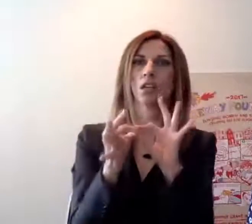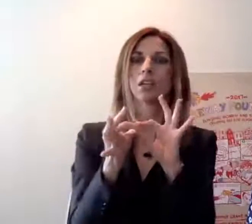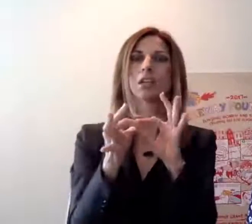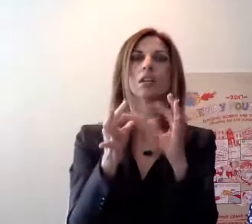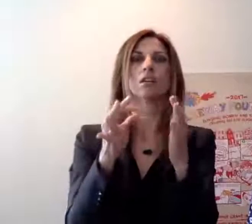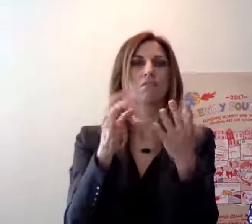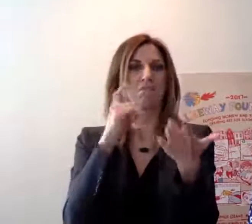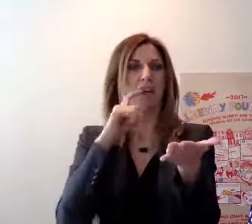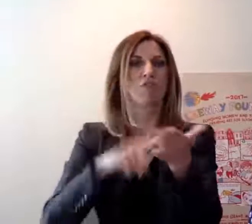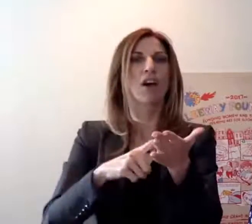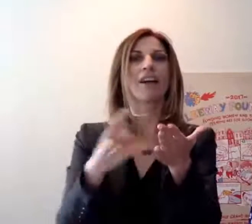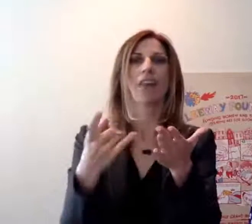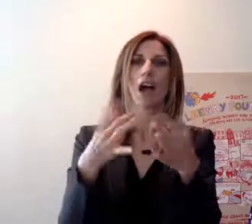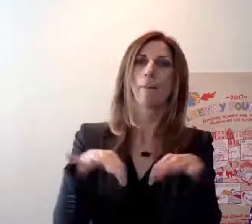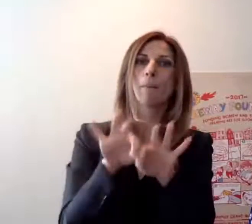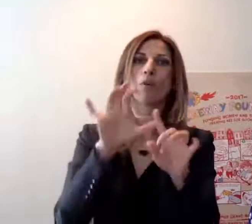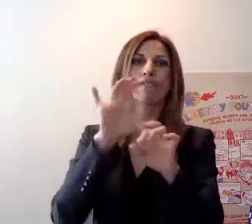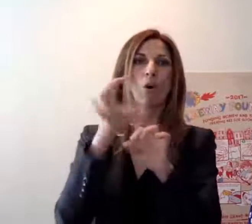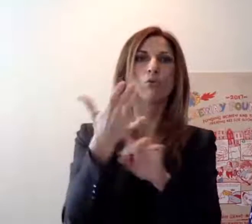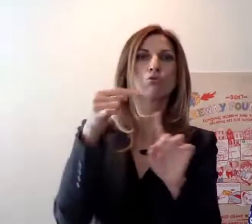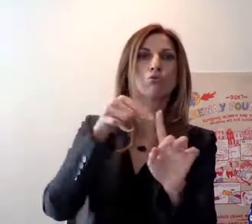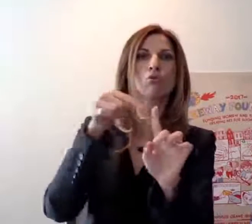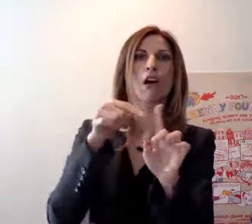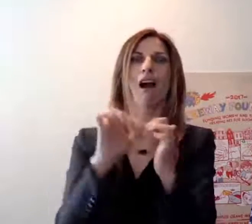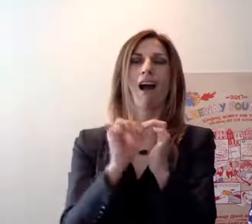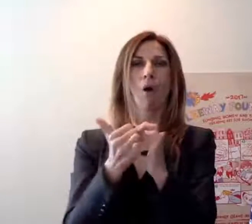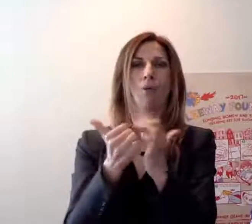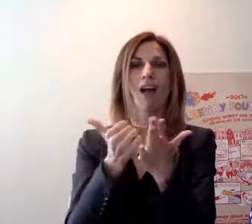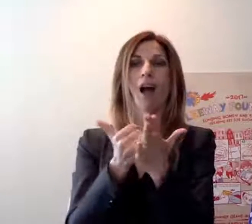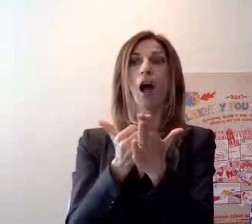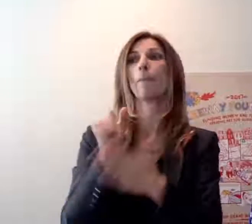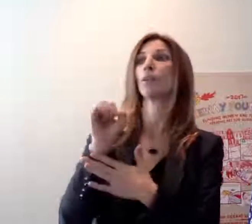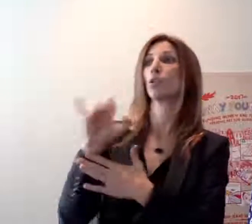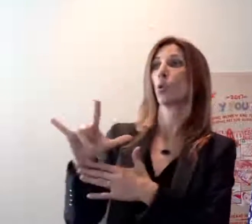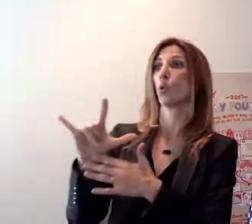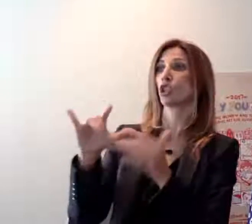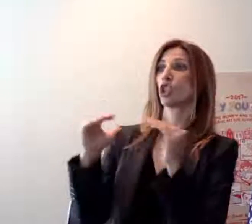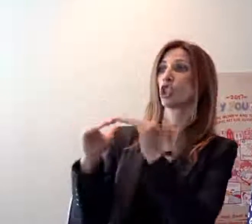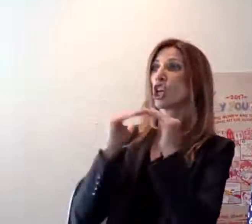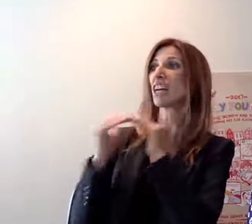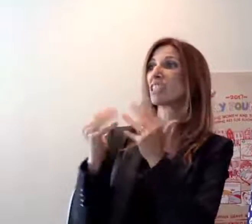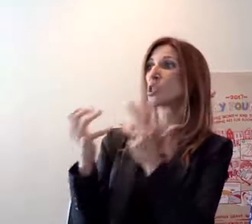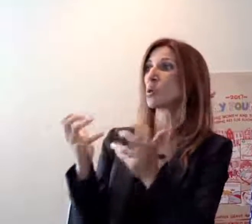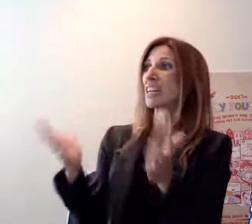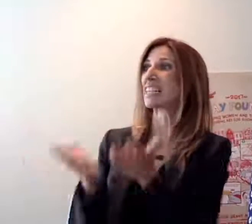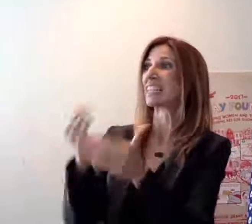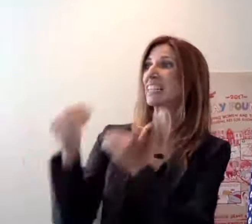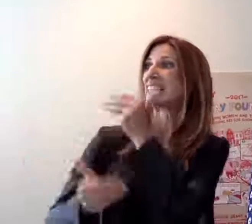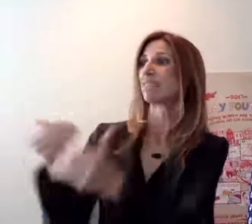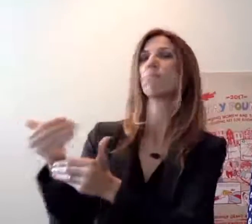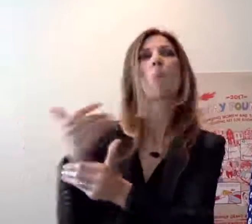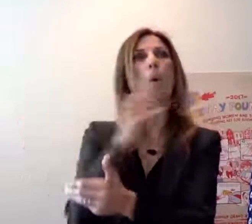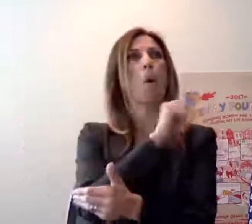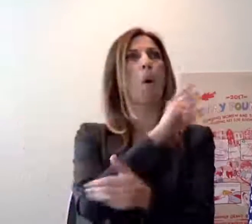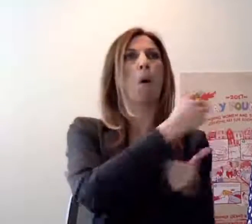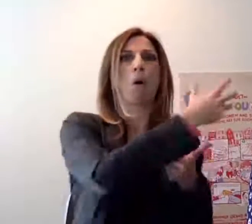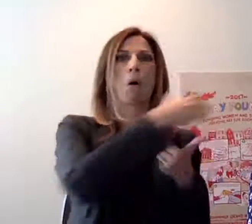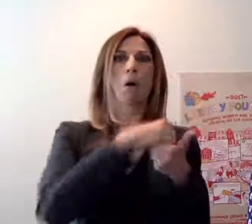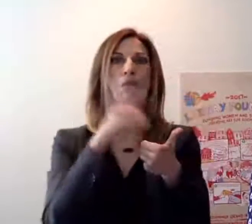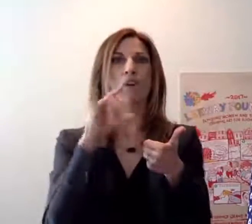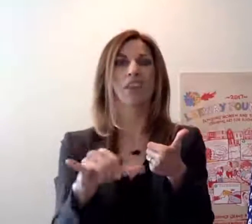the importance of culture in moving those social justice movements forward. And so there's a couple of different